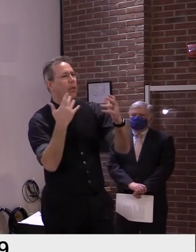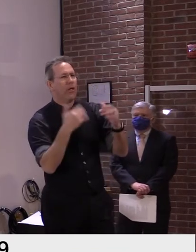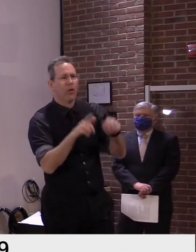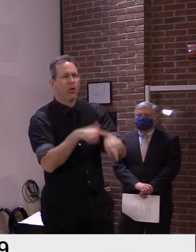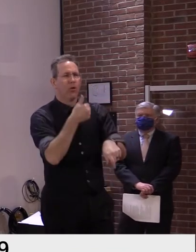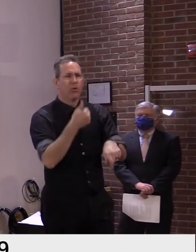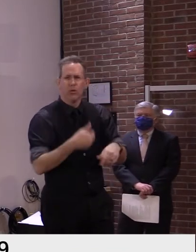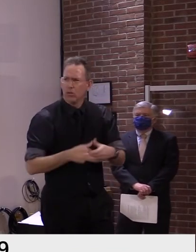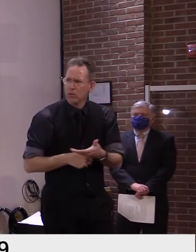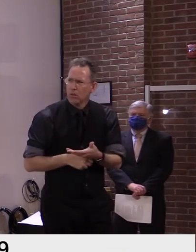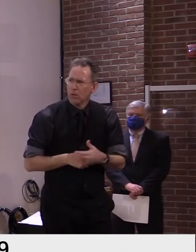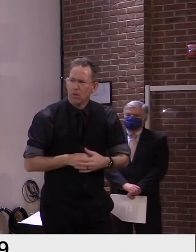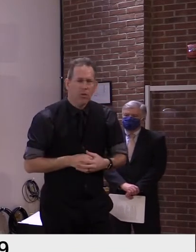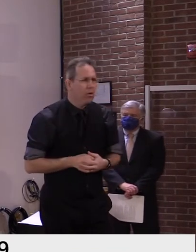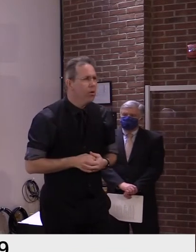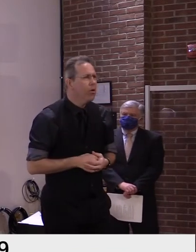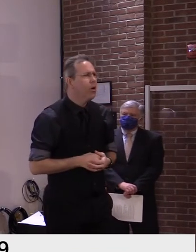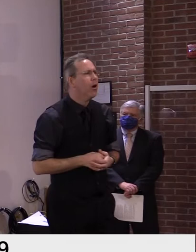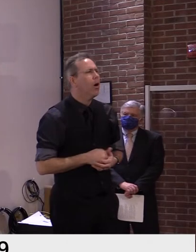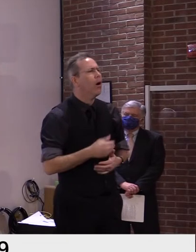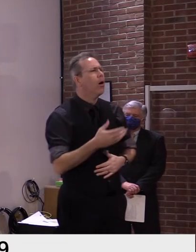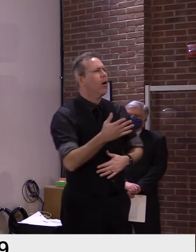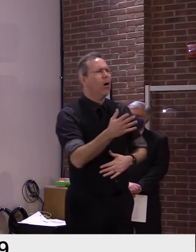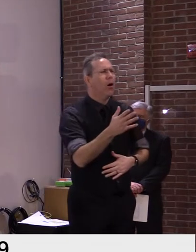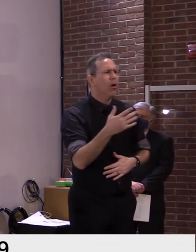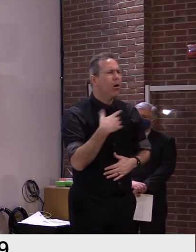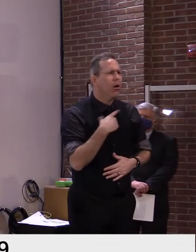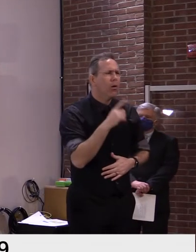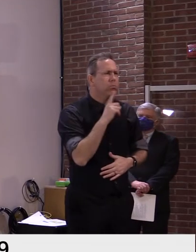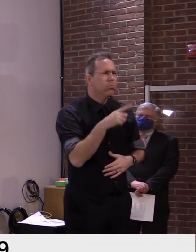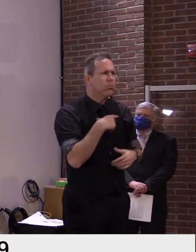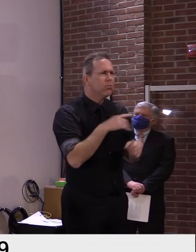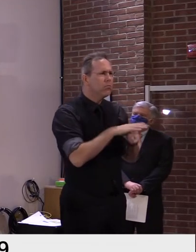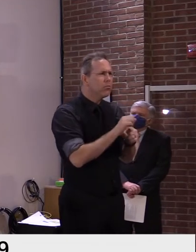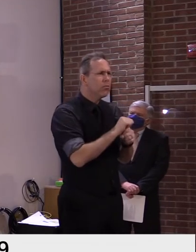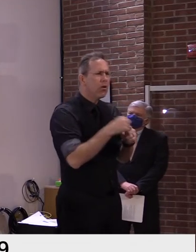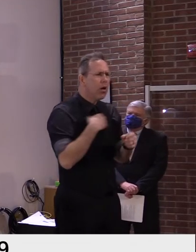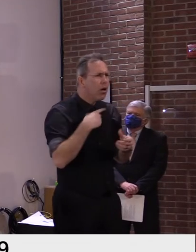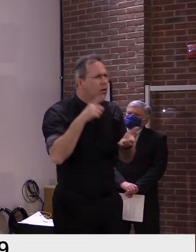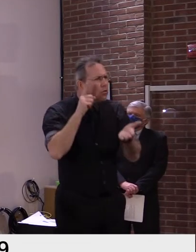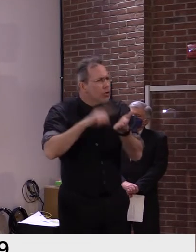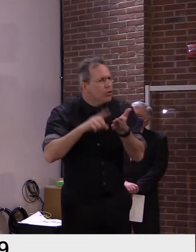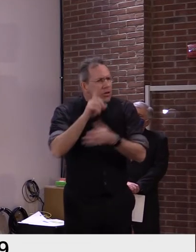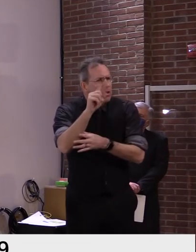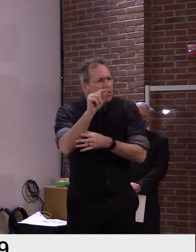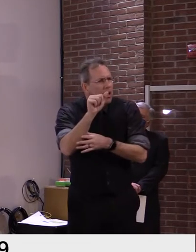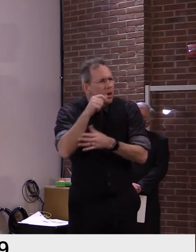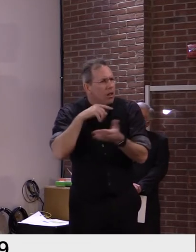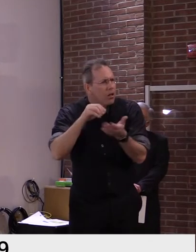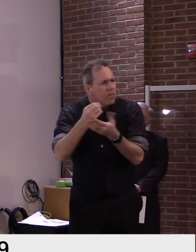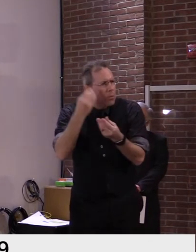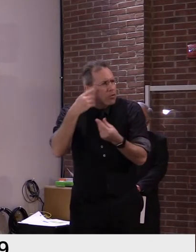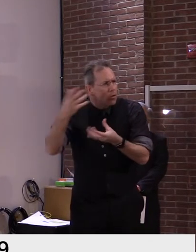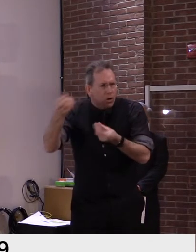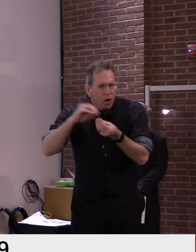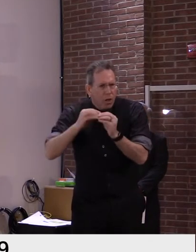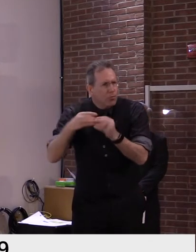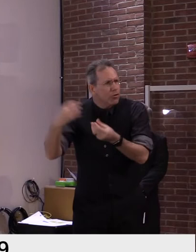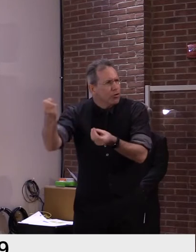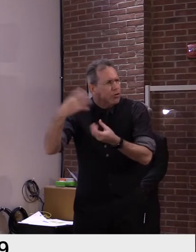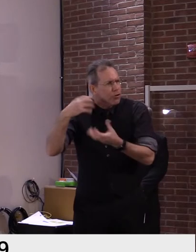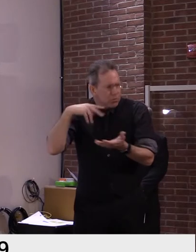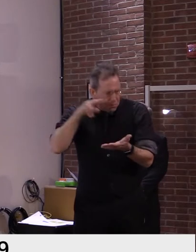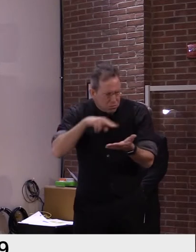our commissioner of mental health, as well as pediatricians along the way, that say our kids are impacted, and it's all